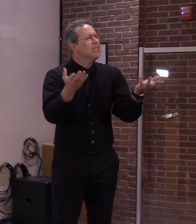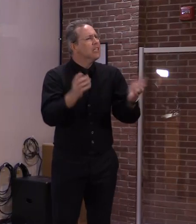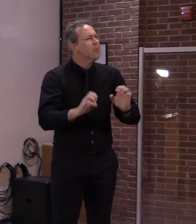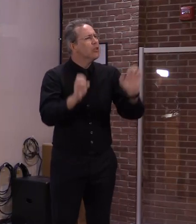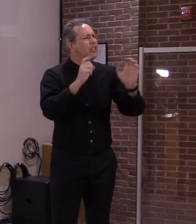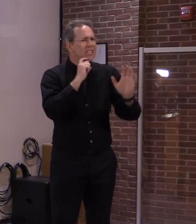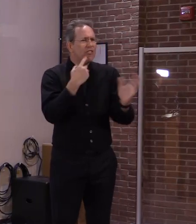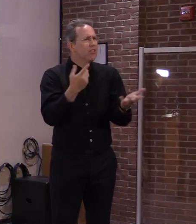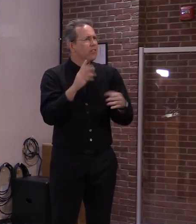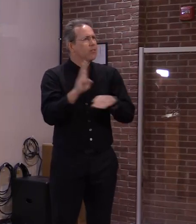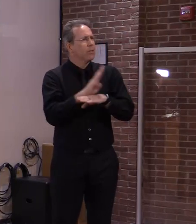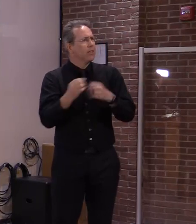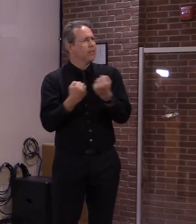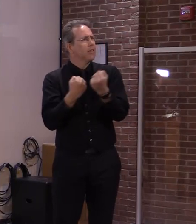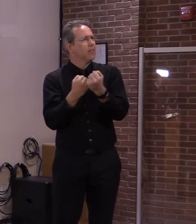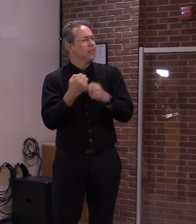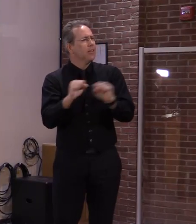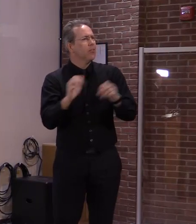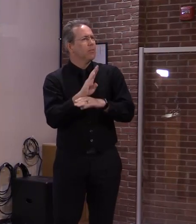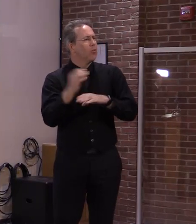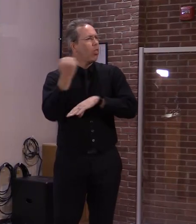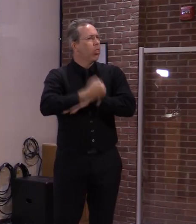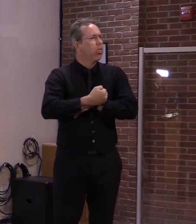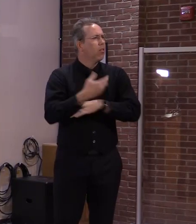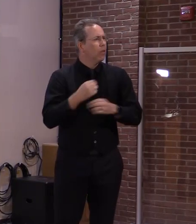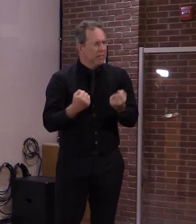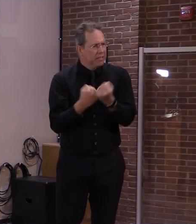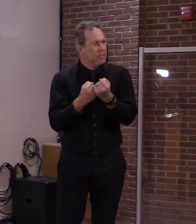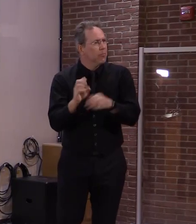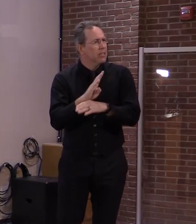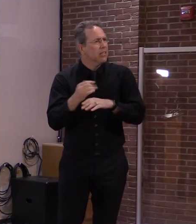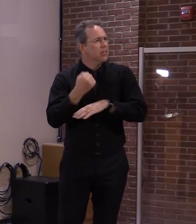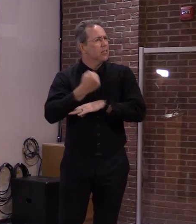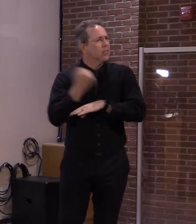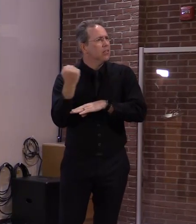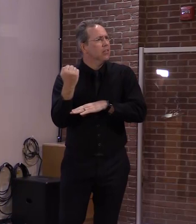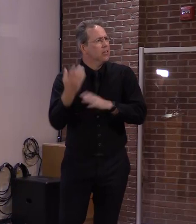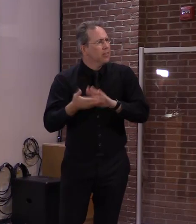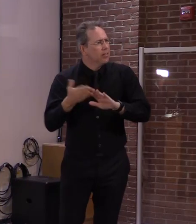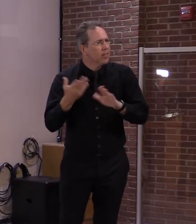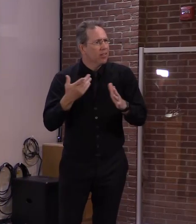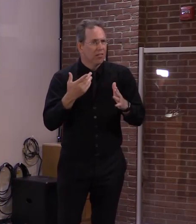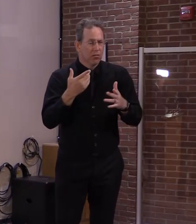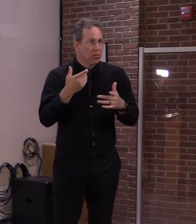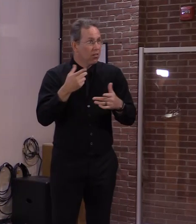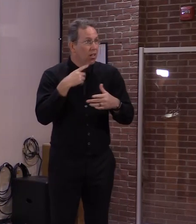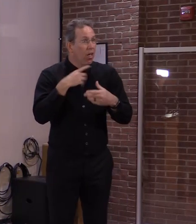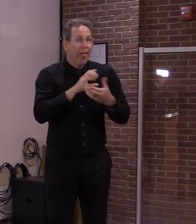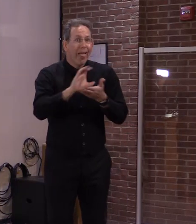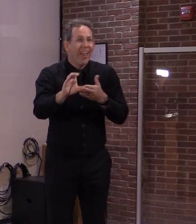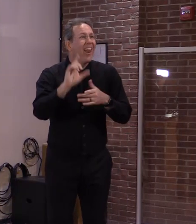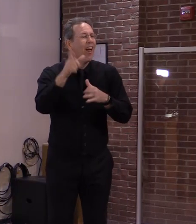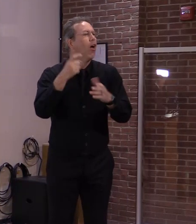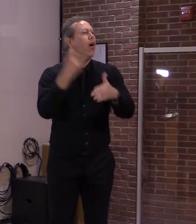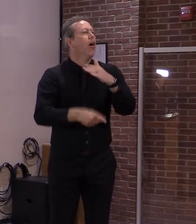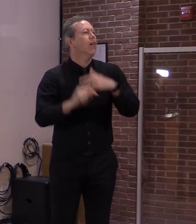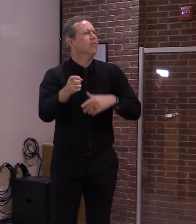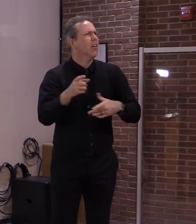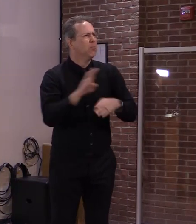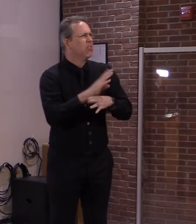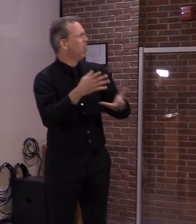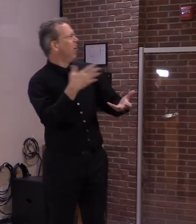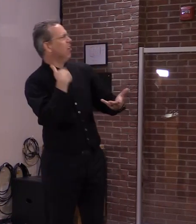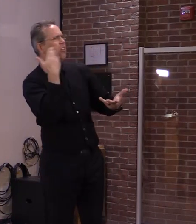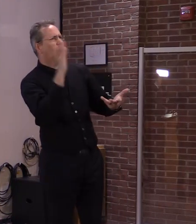think businesses knew that they were going to be taxed. So I think it's a dangerous precedent